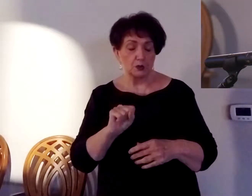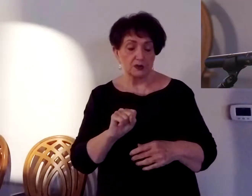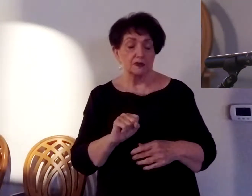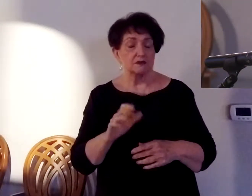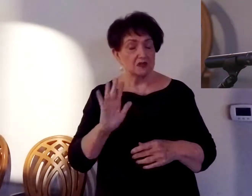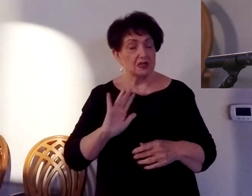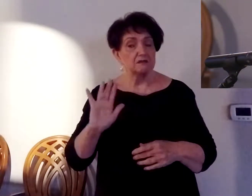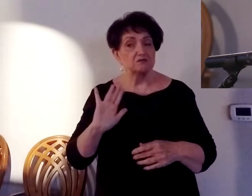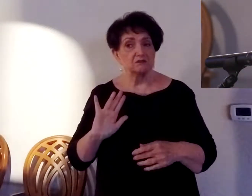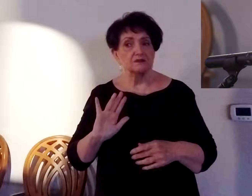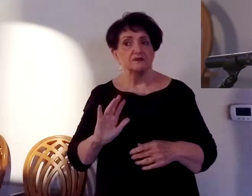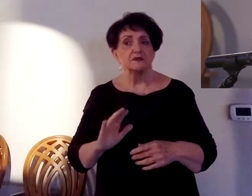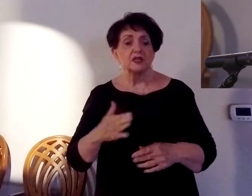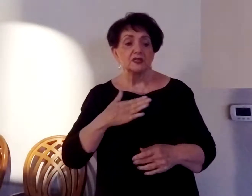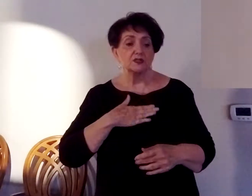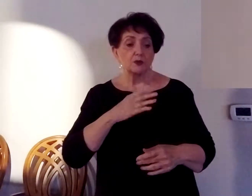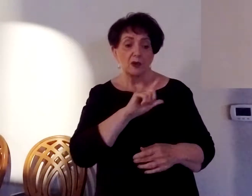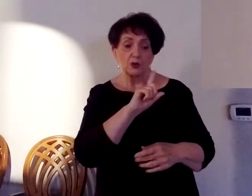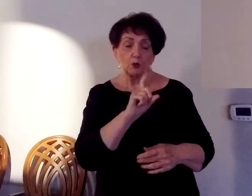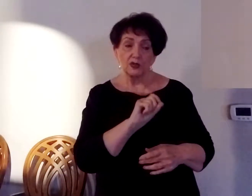And my question is,